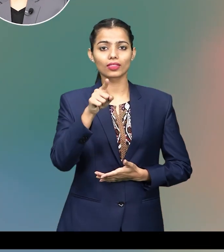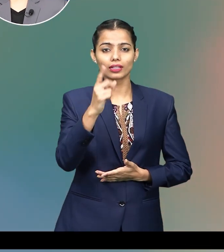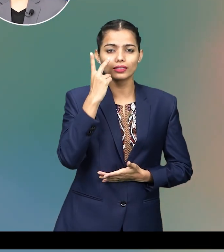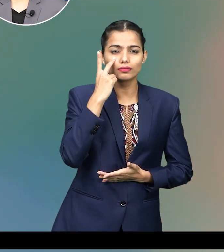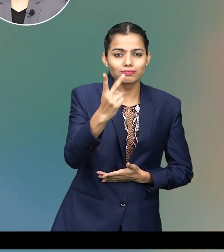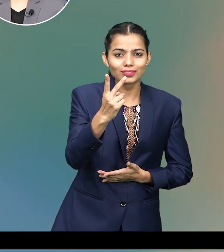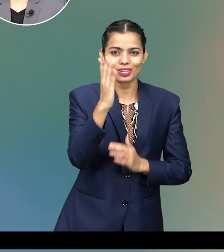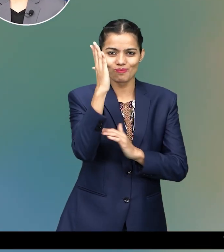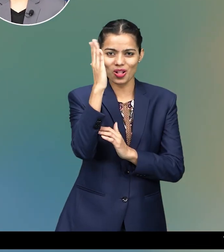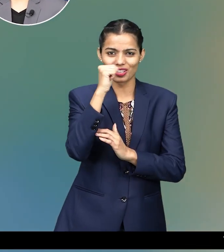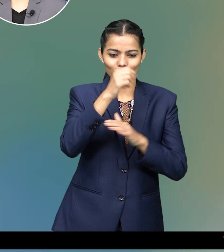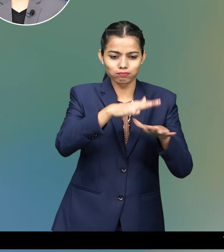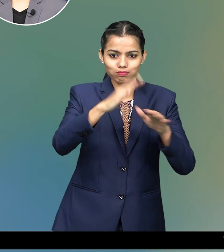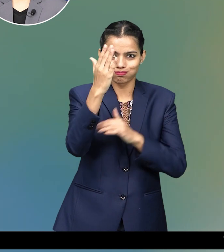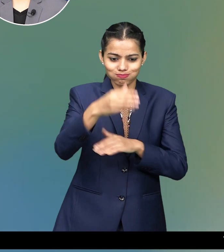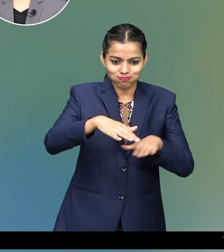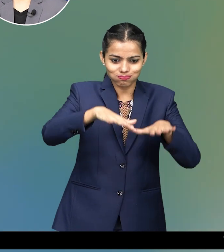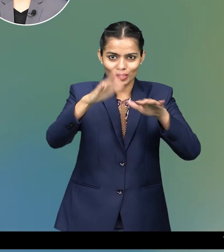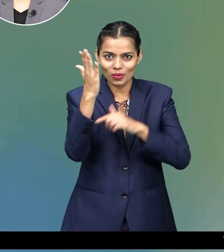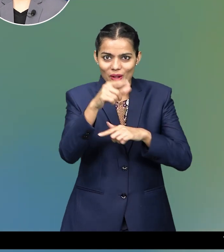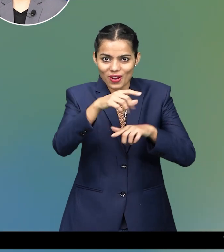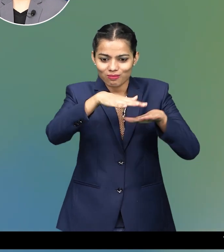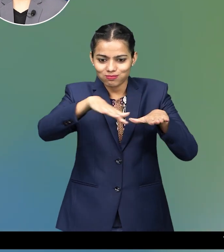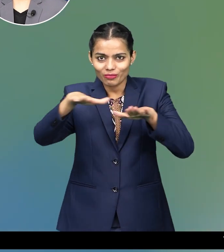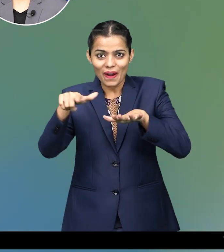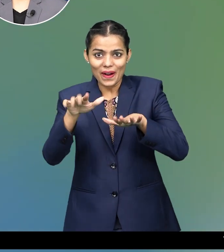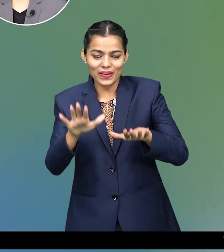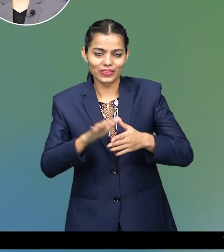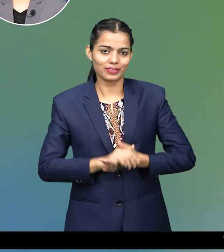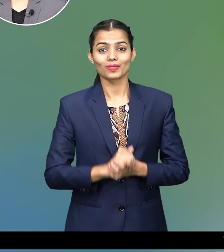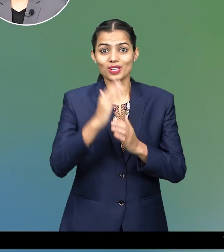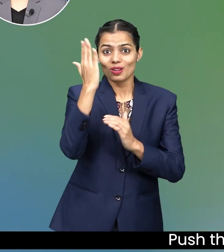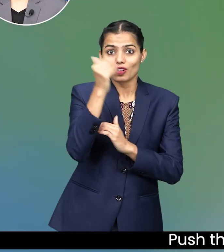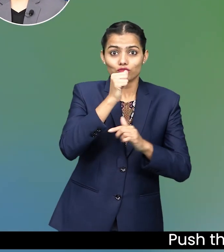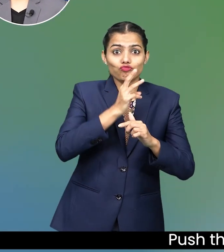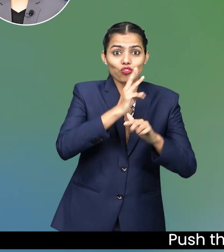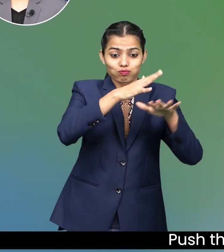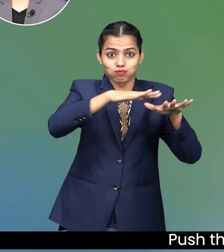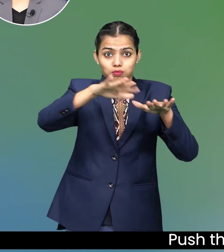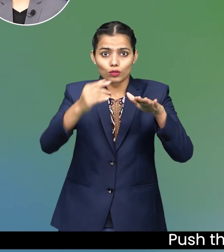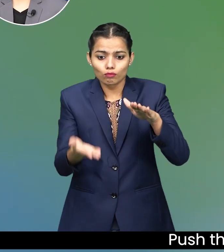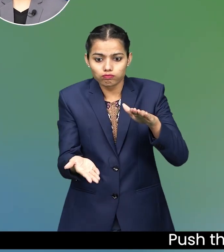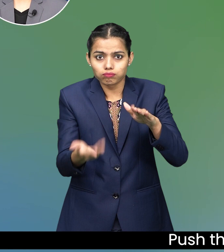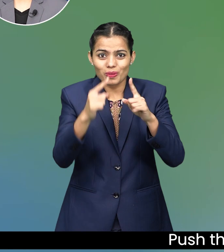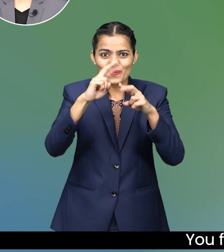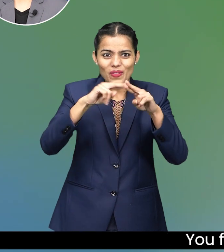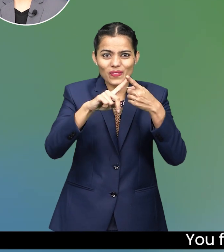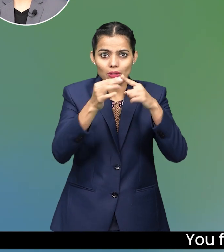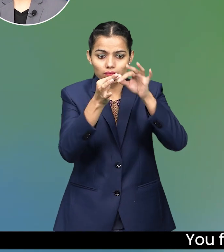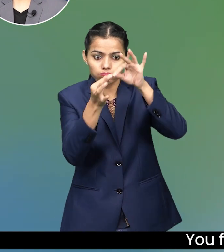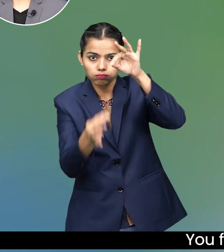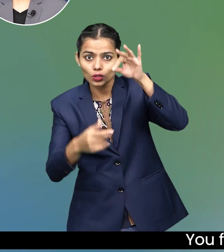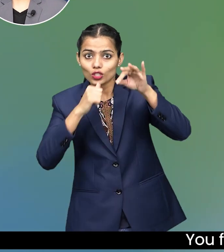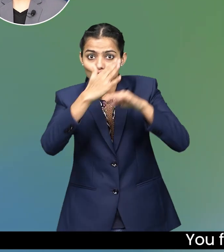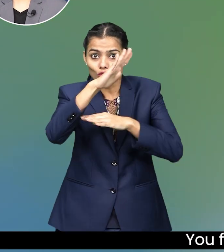you see that the bottle floats push the bottle into the water you